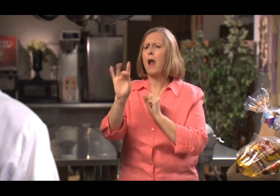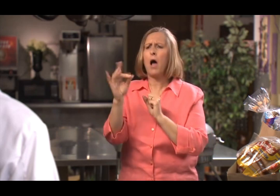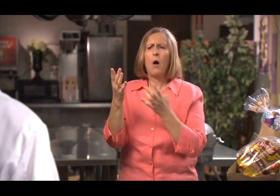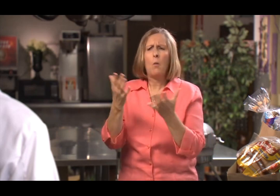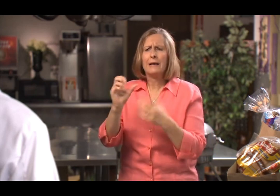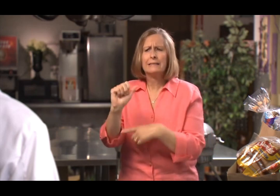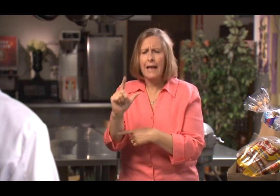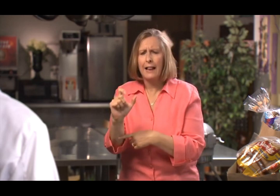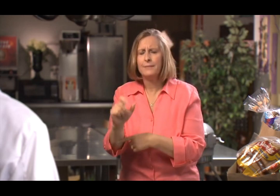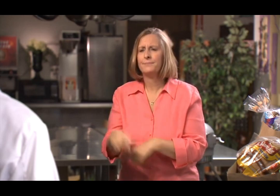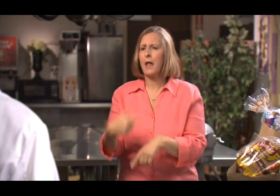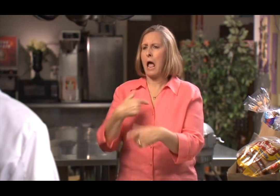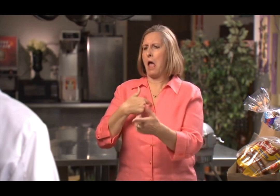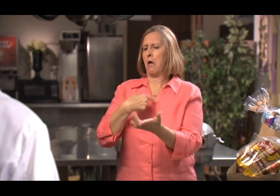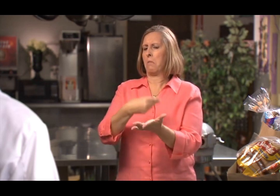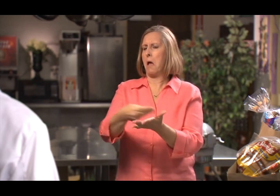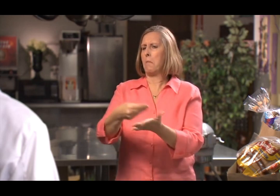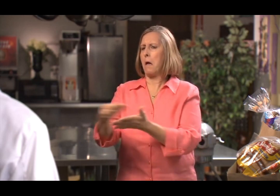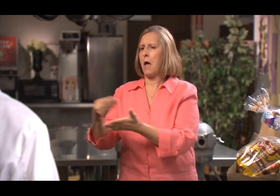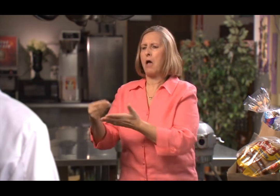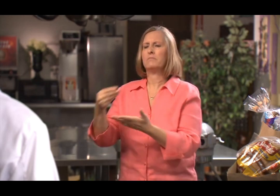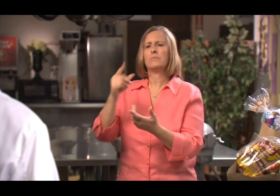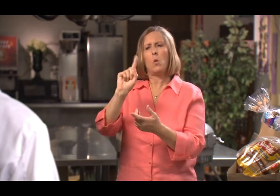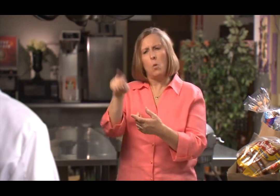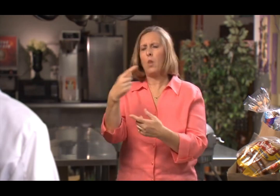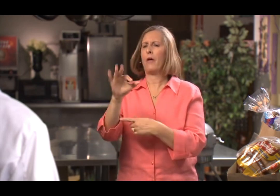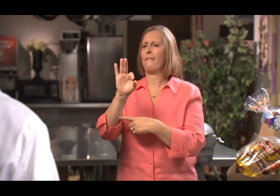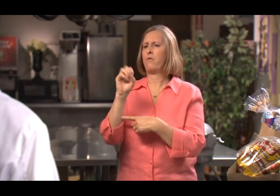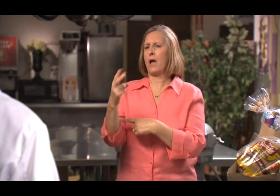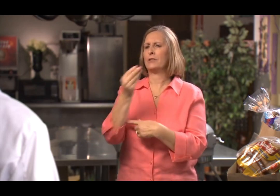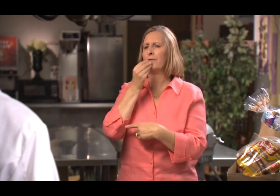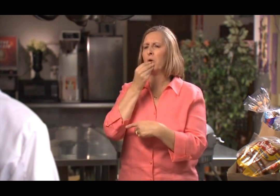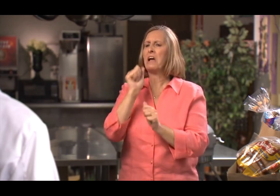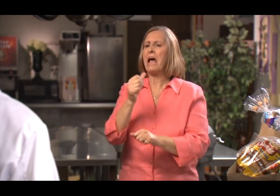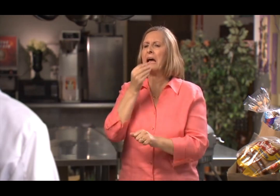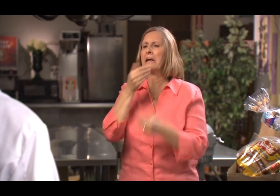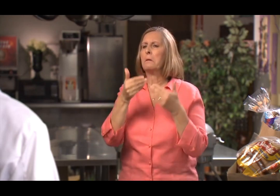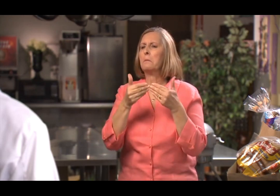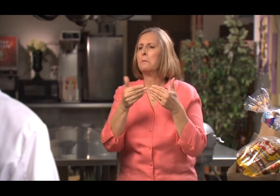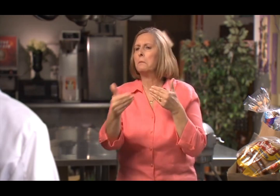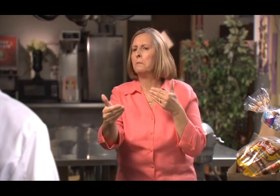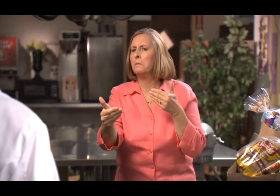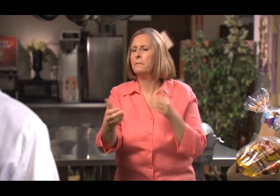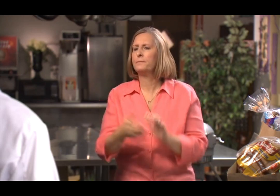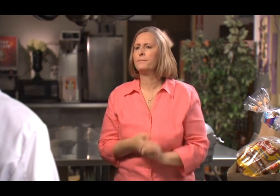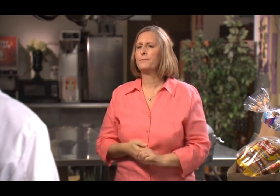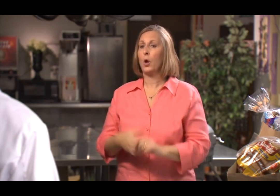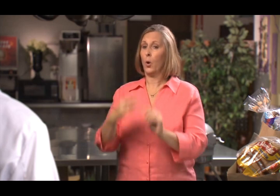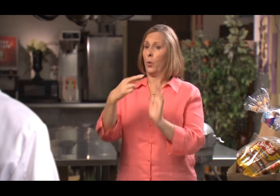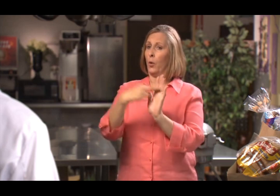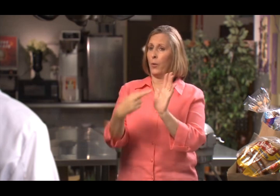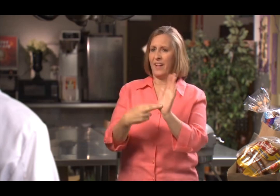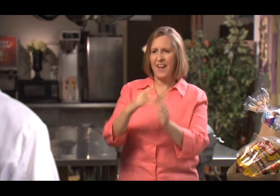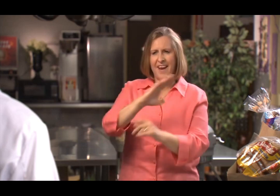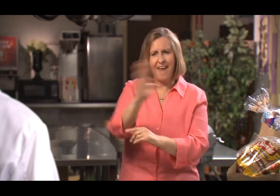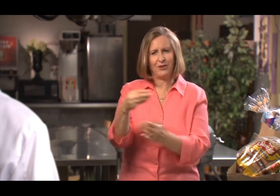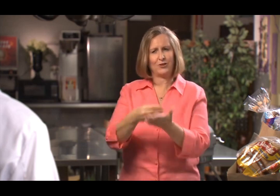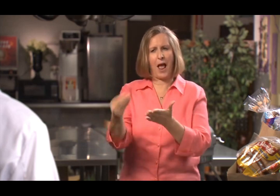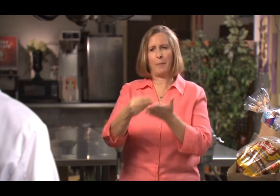ads to find out what's on sale. I only buy as much fresh food as can be eaten shortly thereafter. As a rule, I